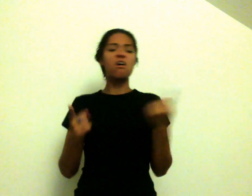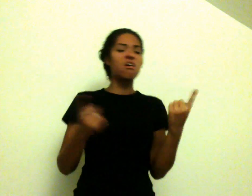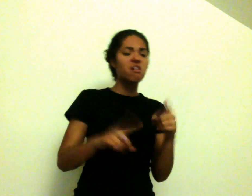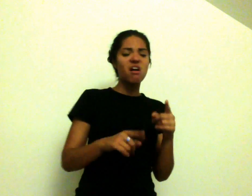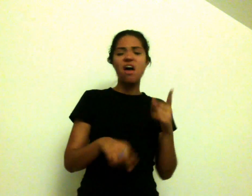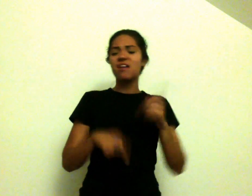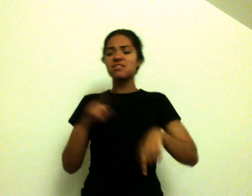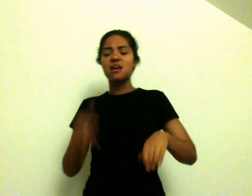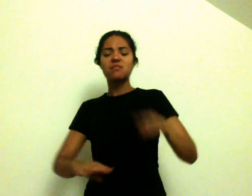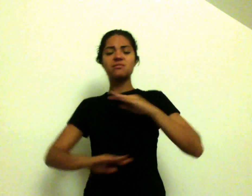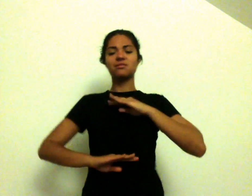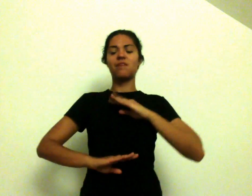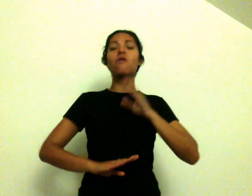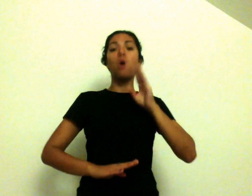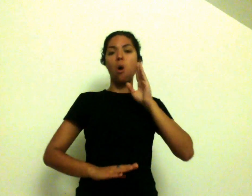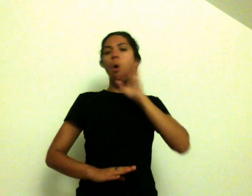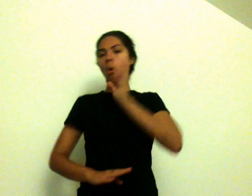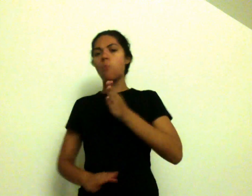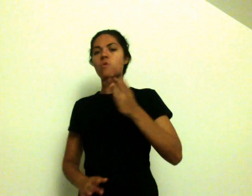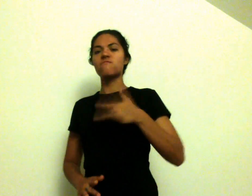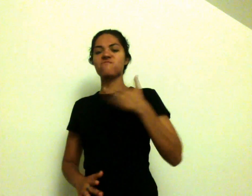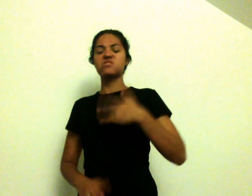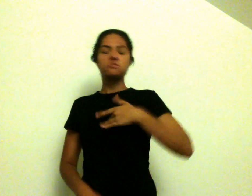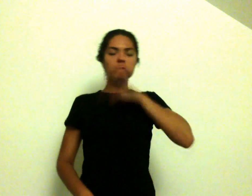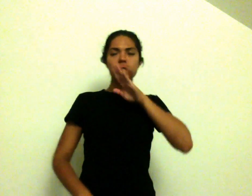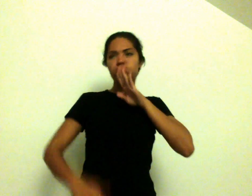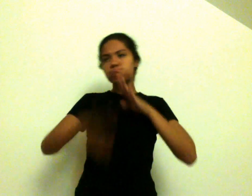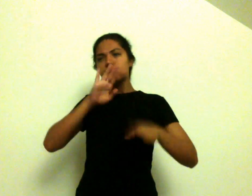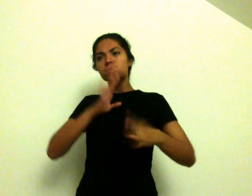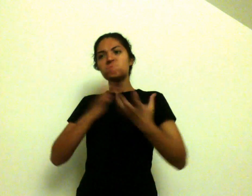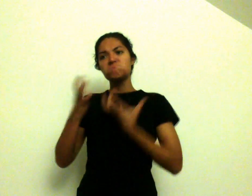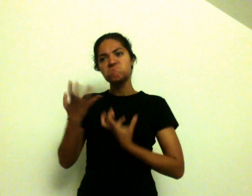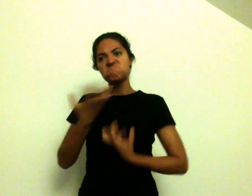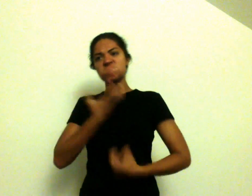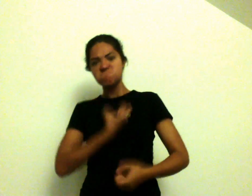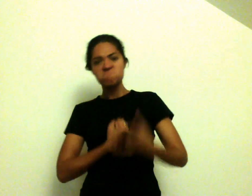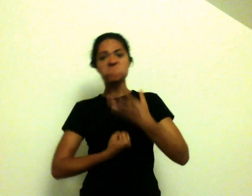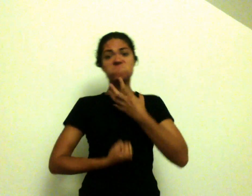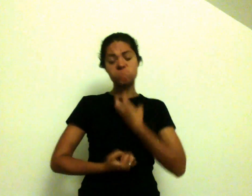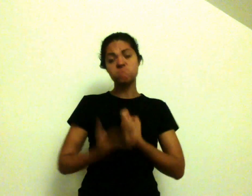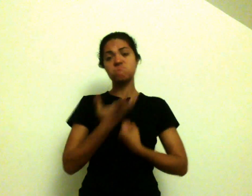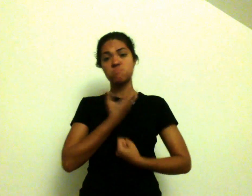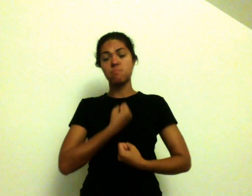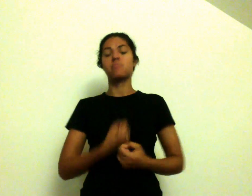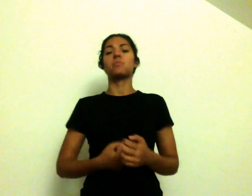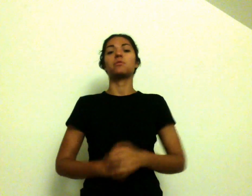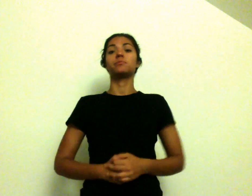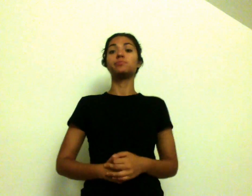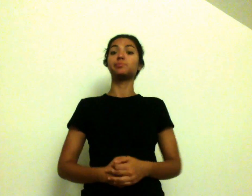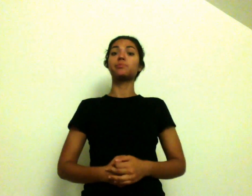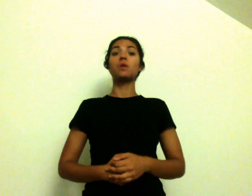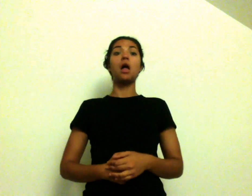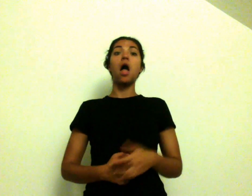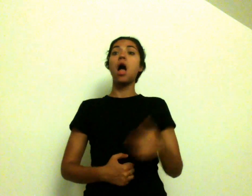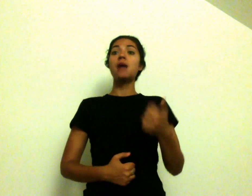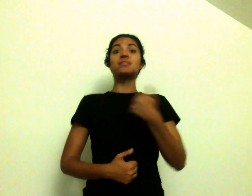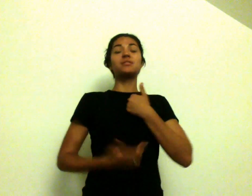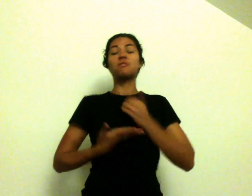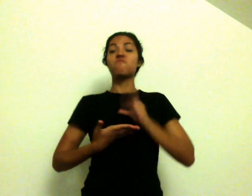Abby and to Mark as well, self-fulfillment means having a career, and marriage, and children, and